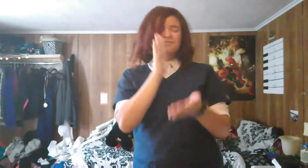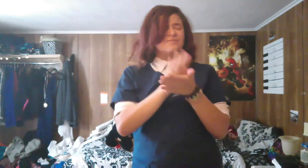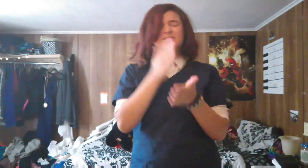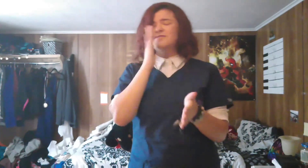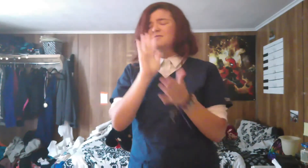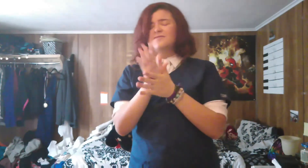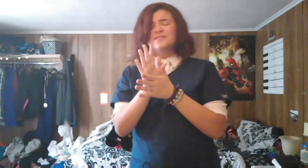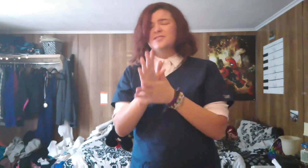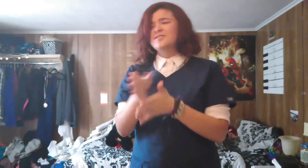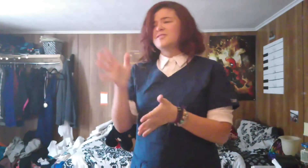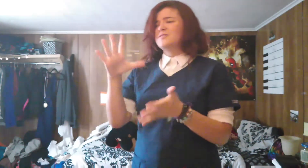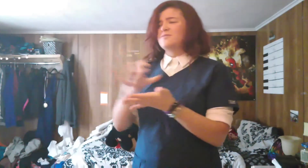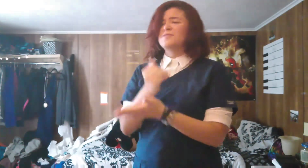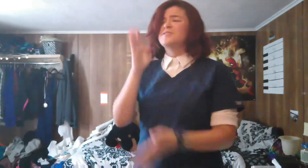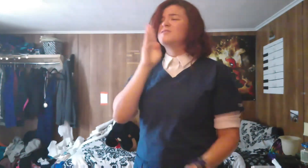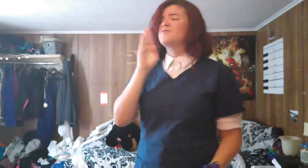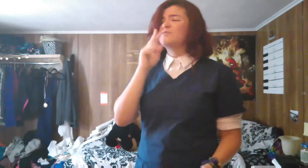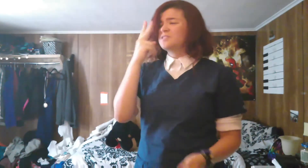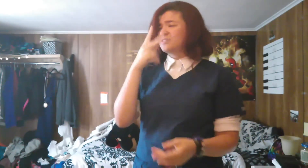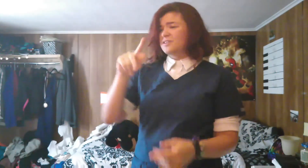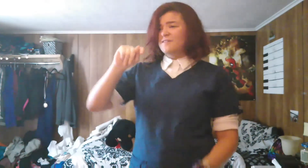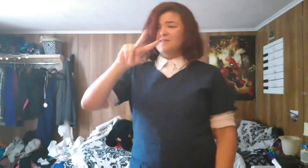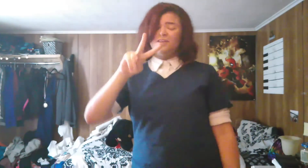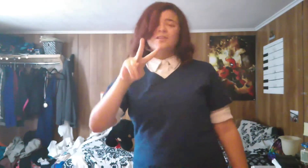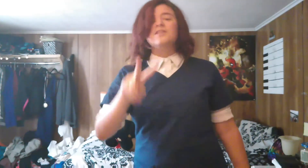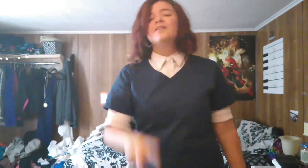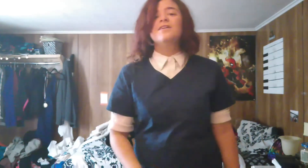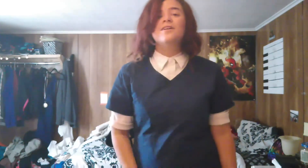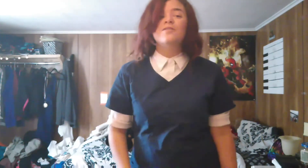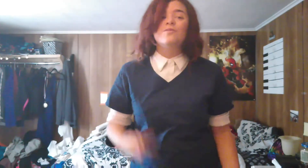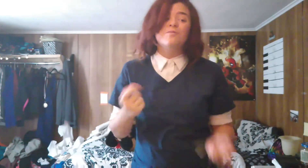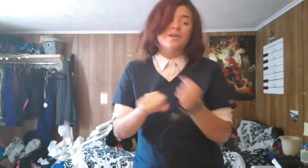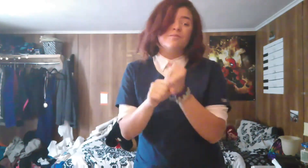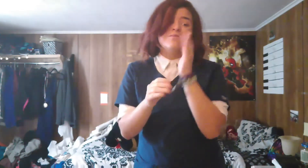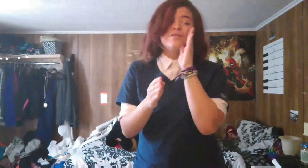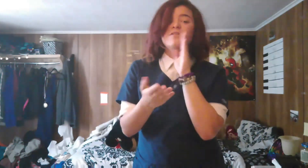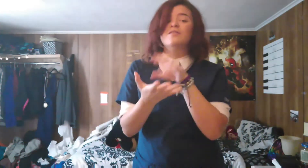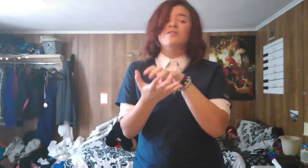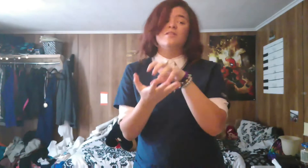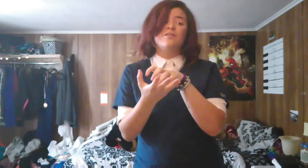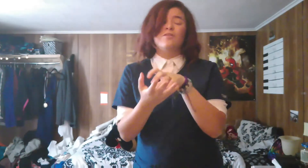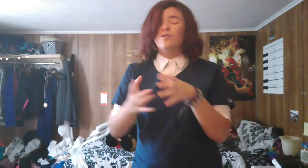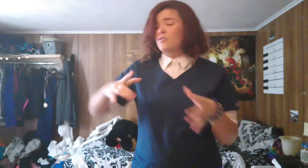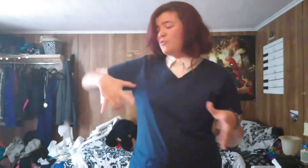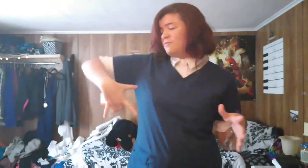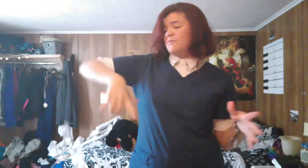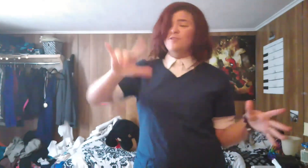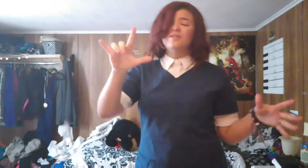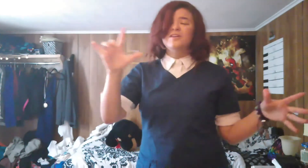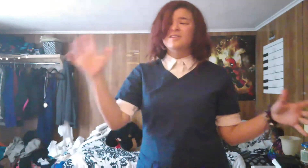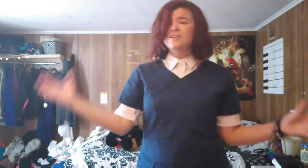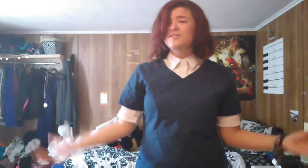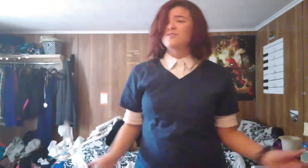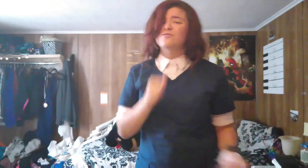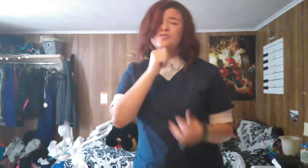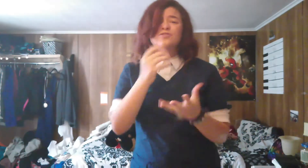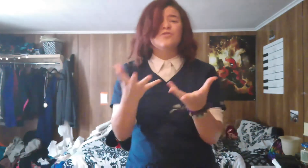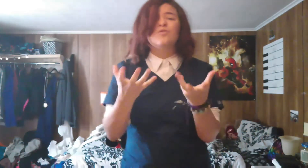movies. Sneak a beer and watch TV. We'll bake brownies or go bowling. Don't you want